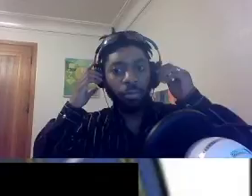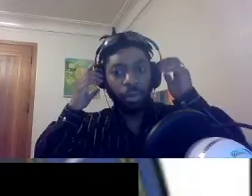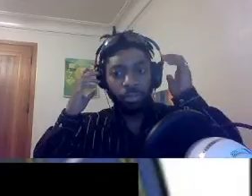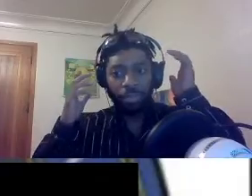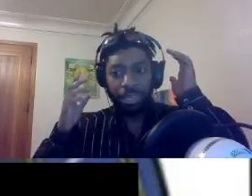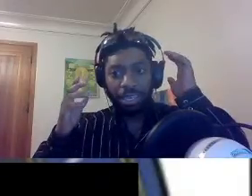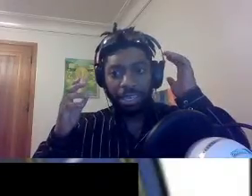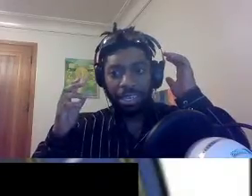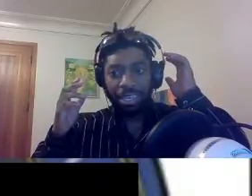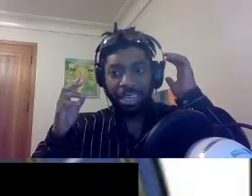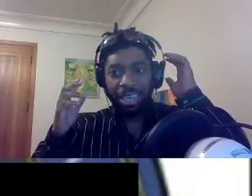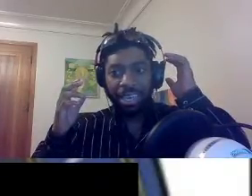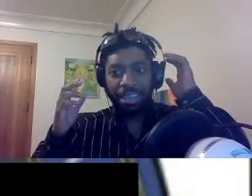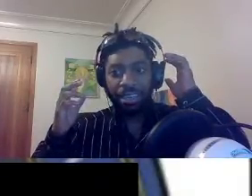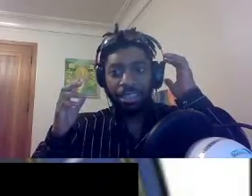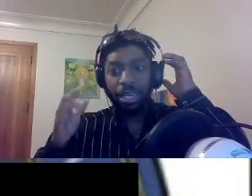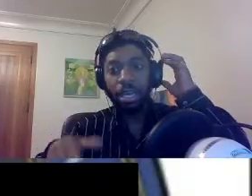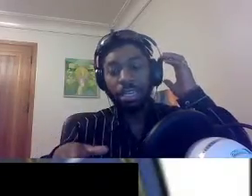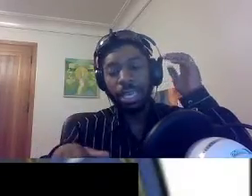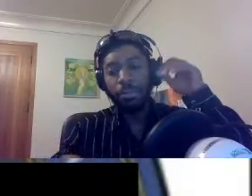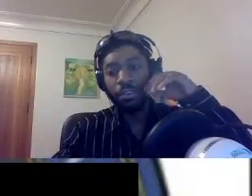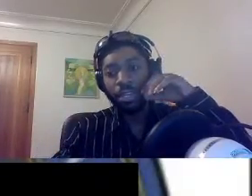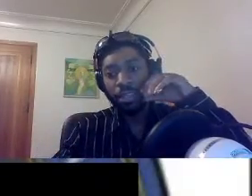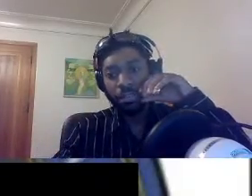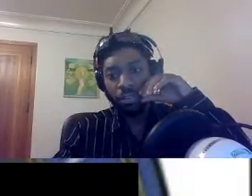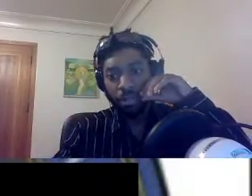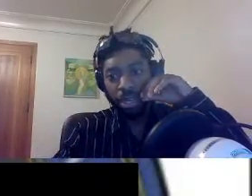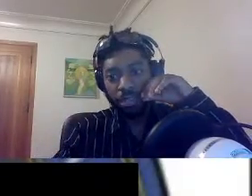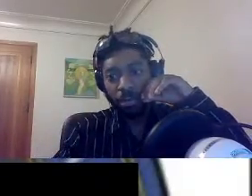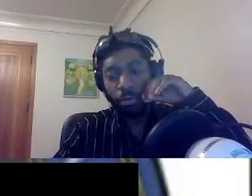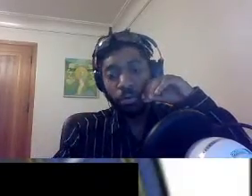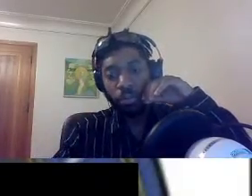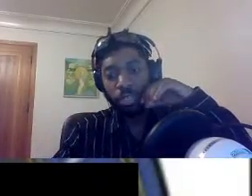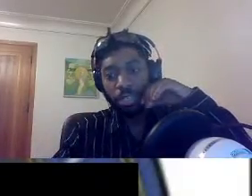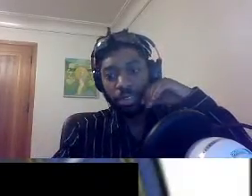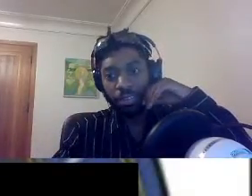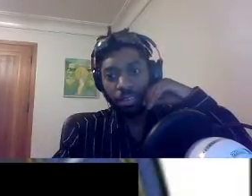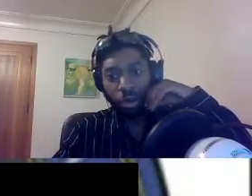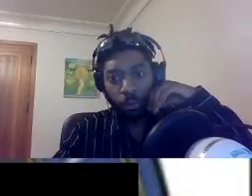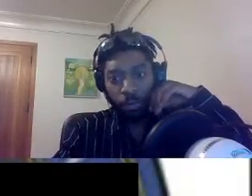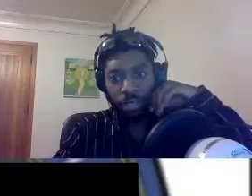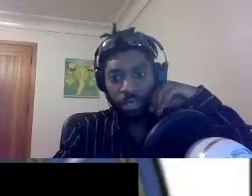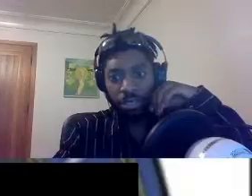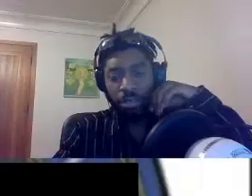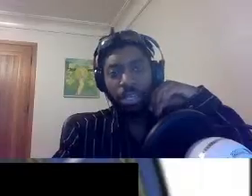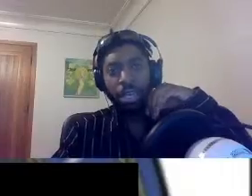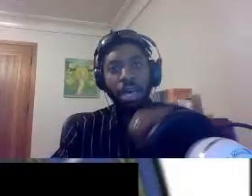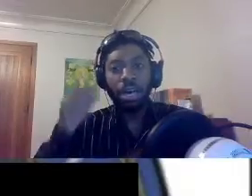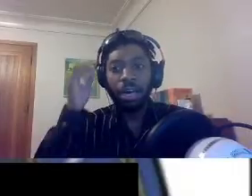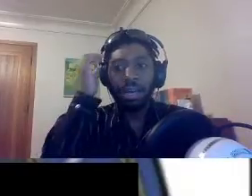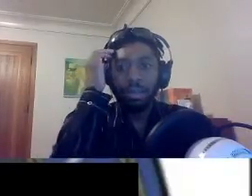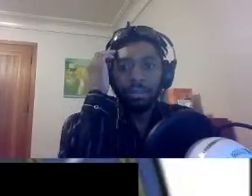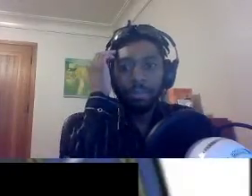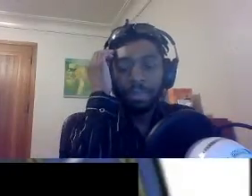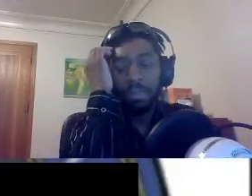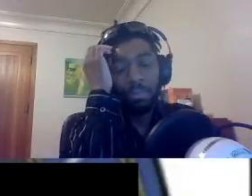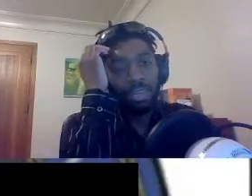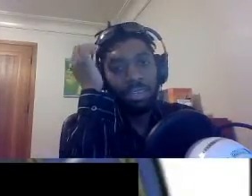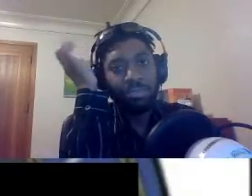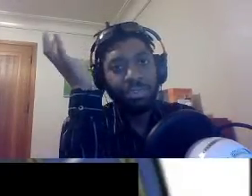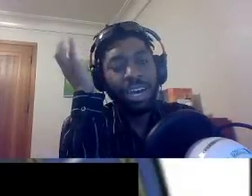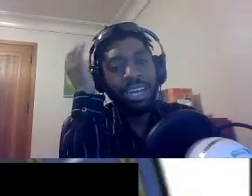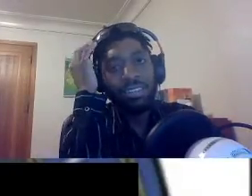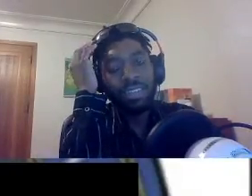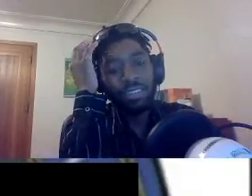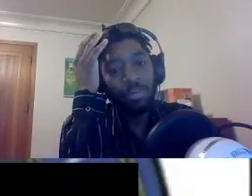Now, whether that gambling granny, that is correct. Pools are indeed still open here.